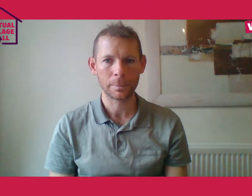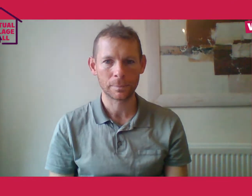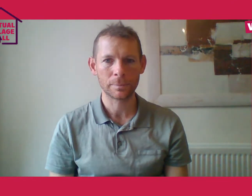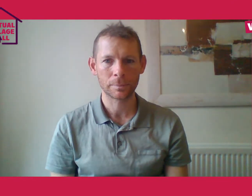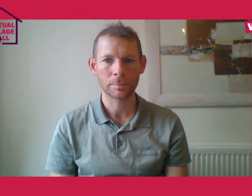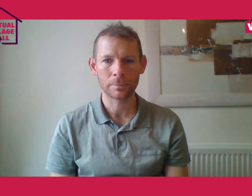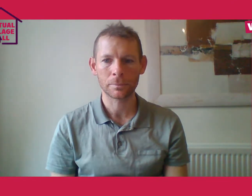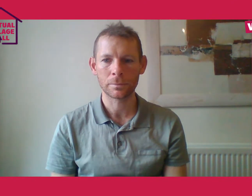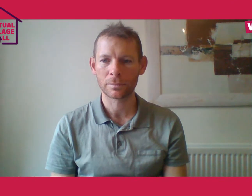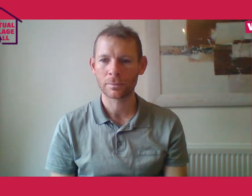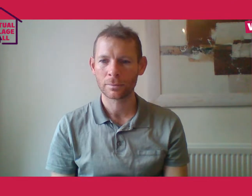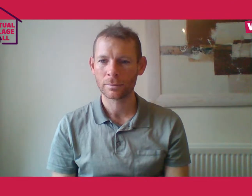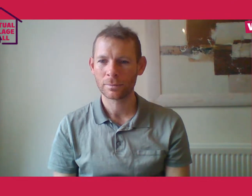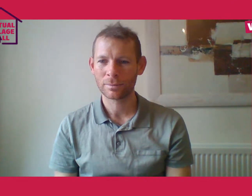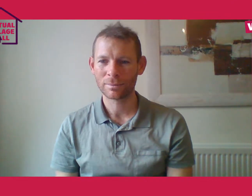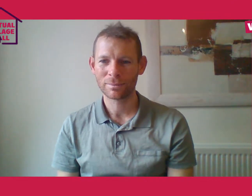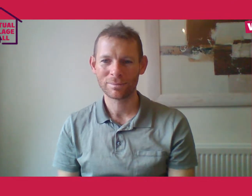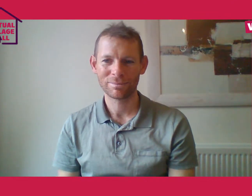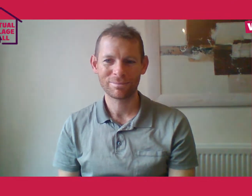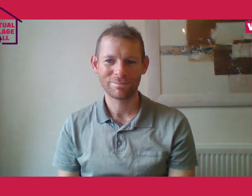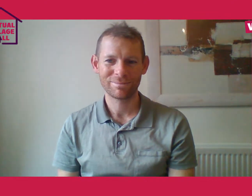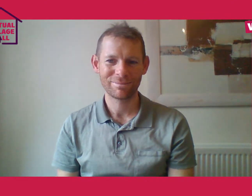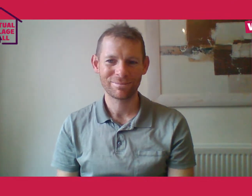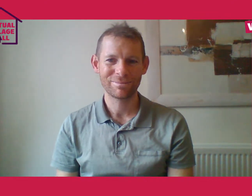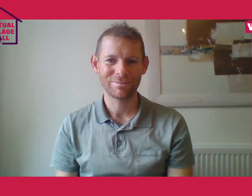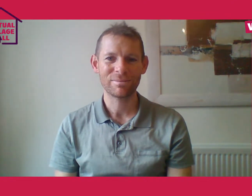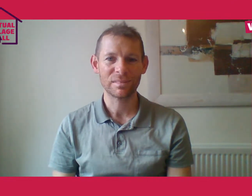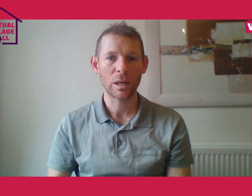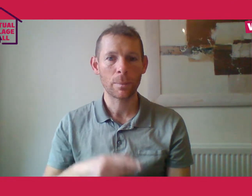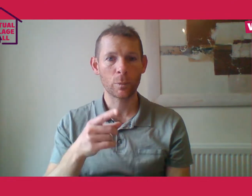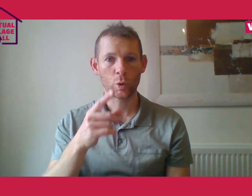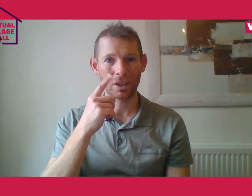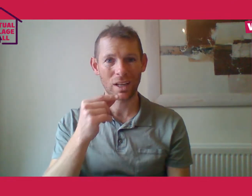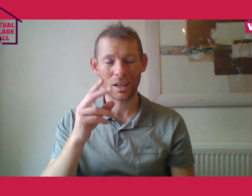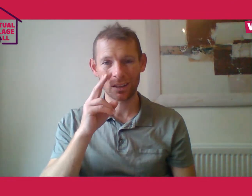get your system going again.